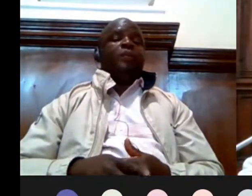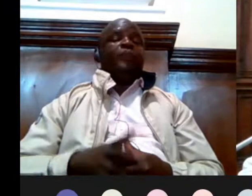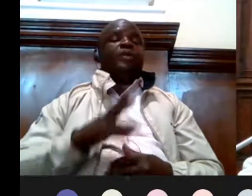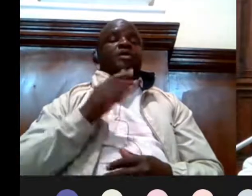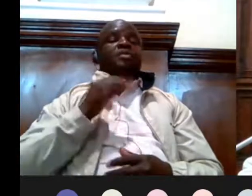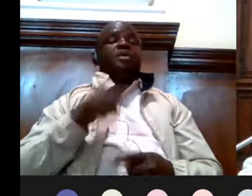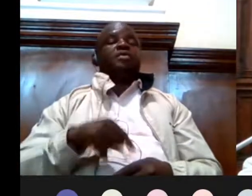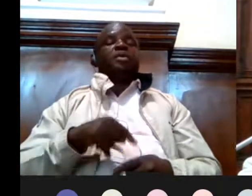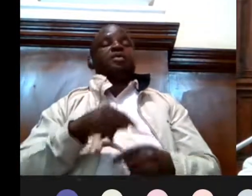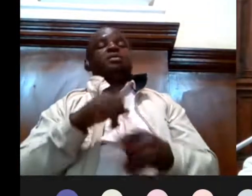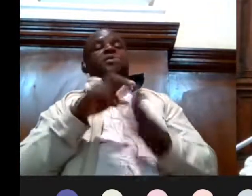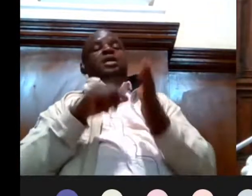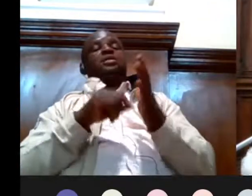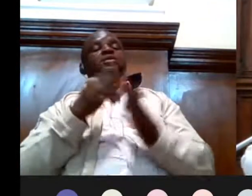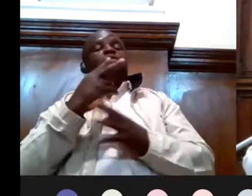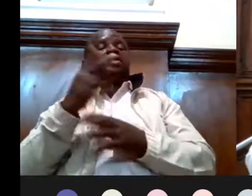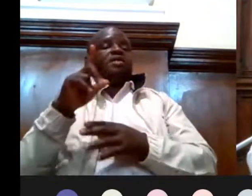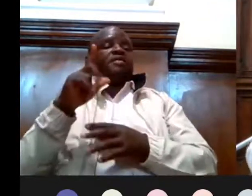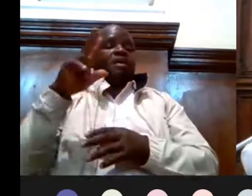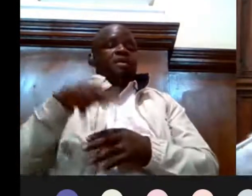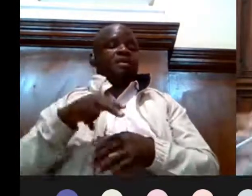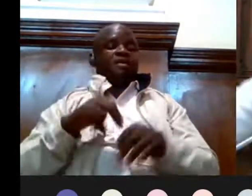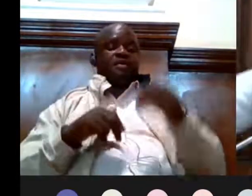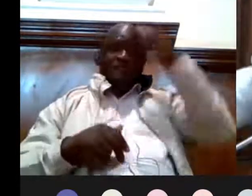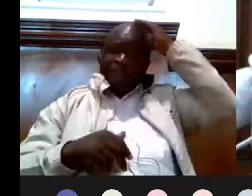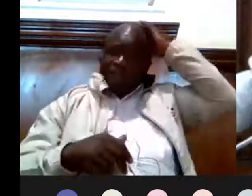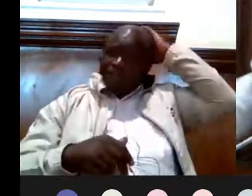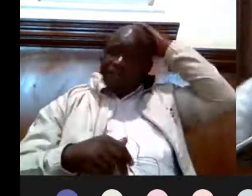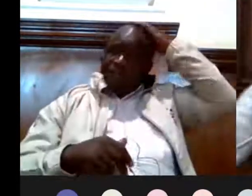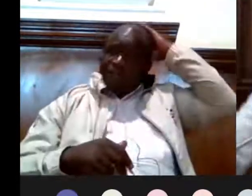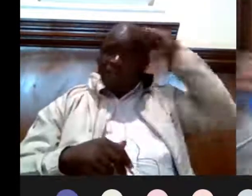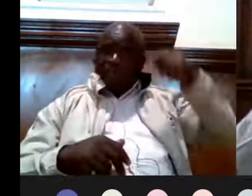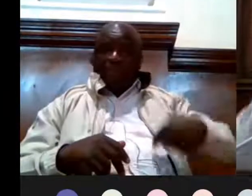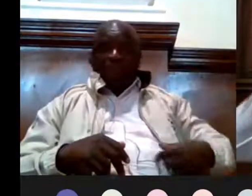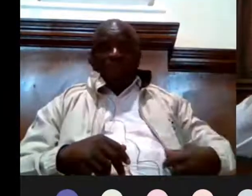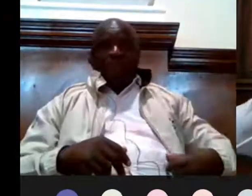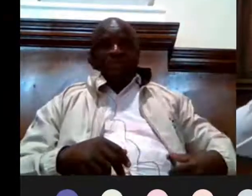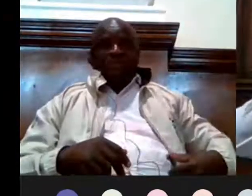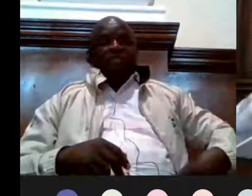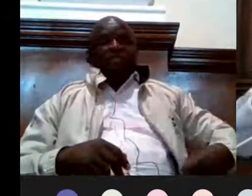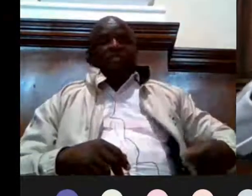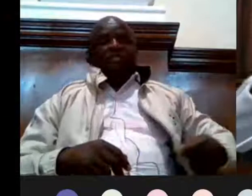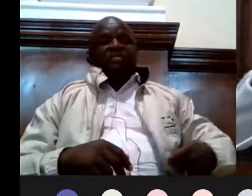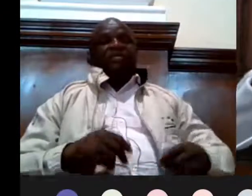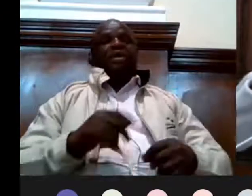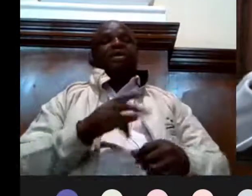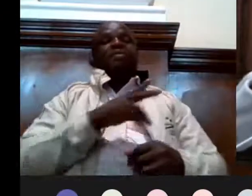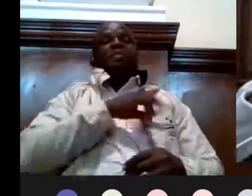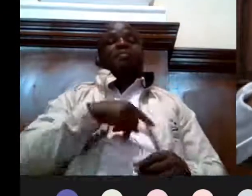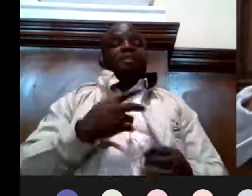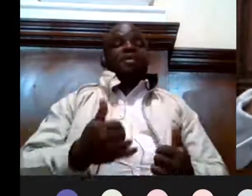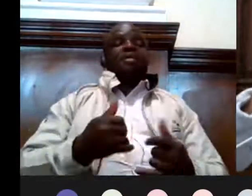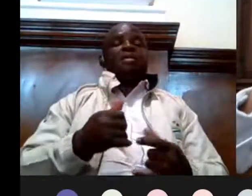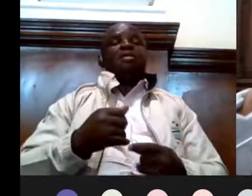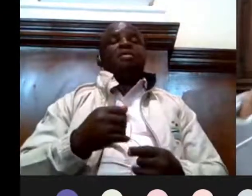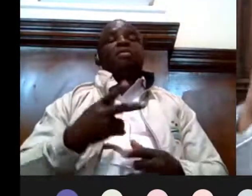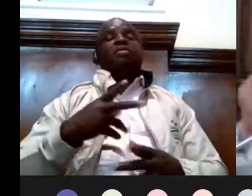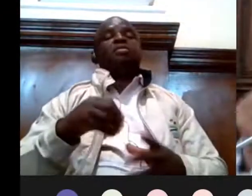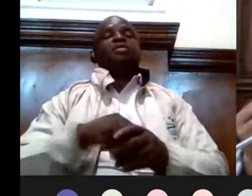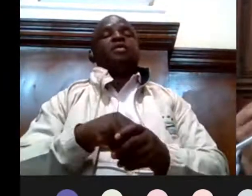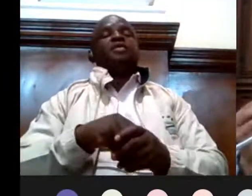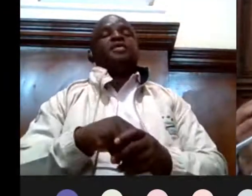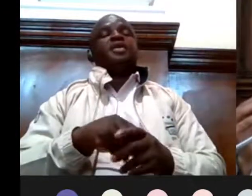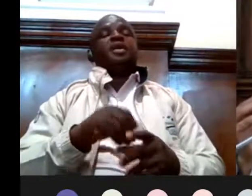the 27th of August, the Honorable Premier is presiding over the Public Service